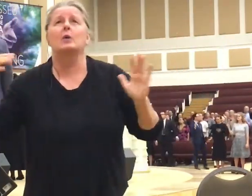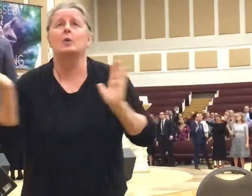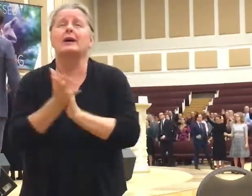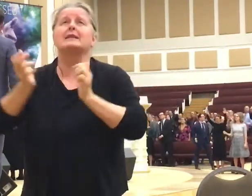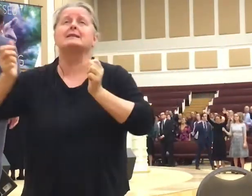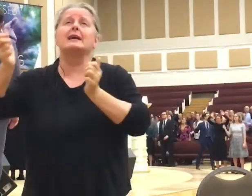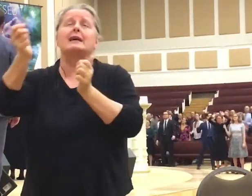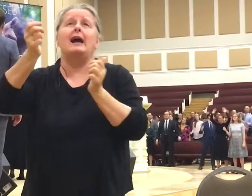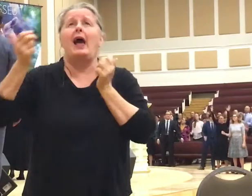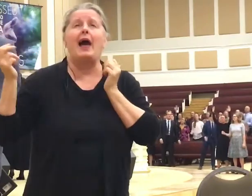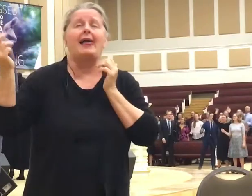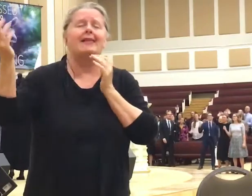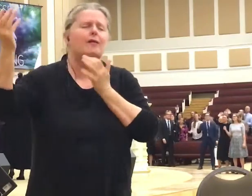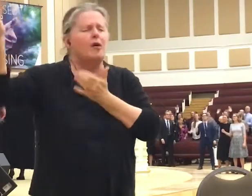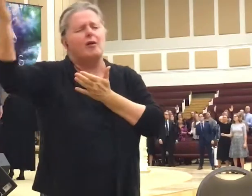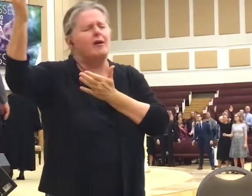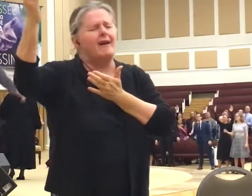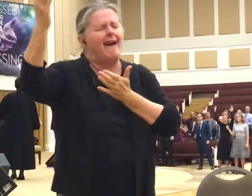hallelujah. We sing